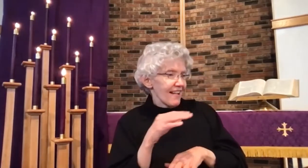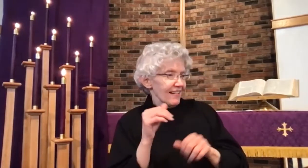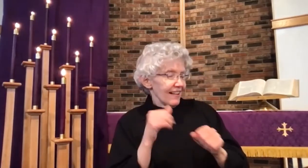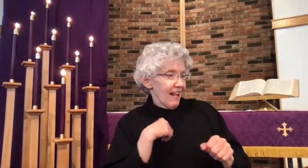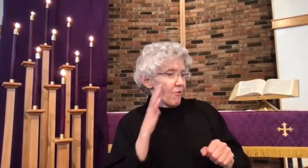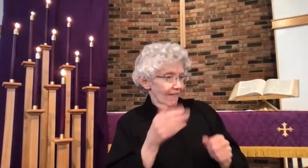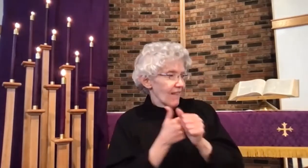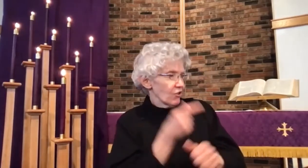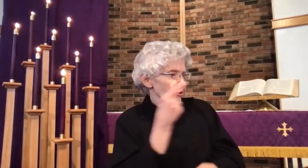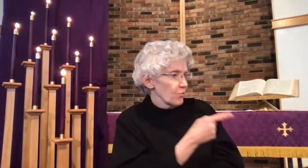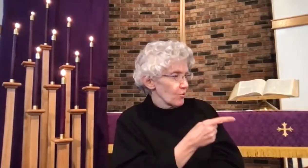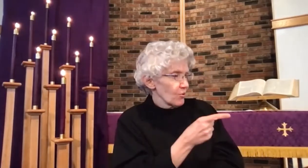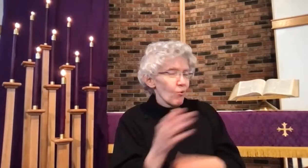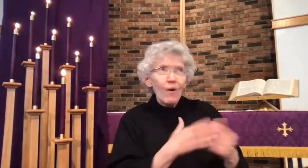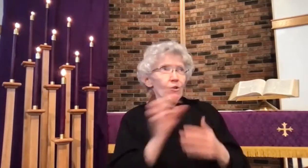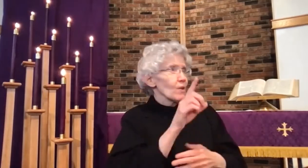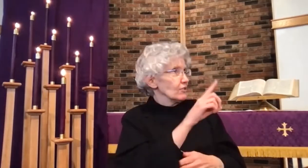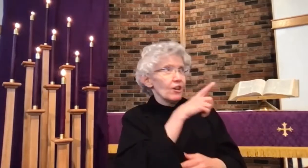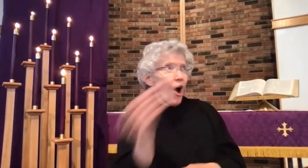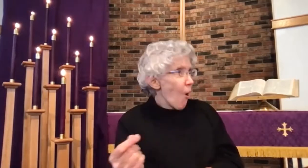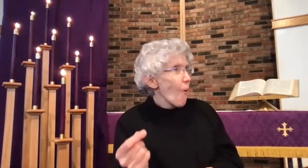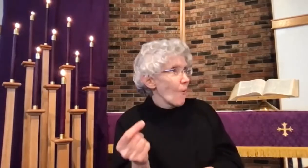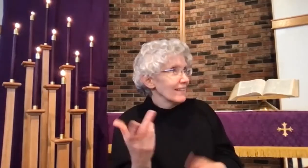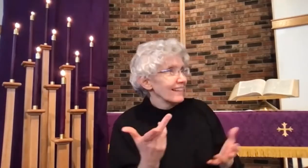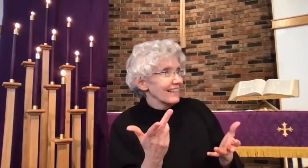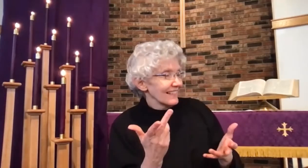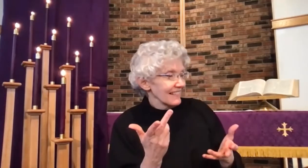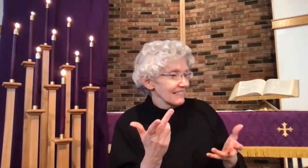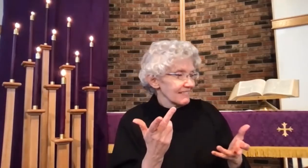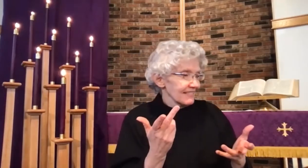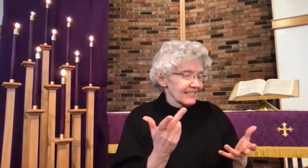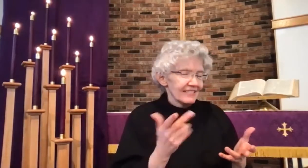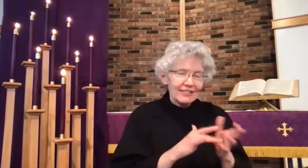someone said to Jesus, "I will follow you wherever you go."